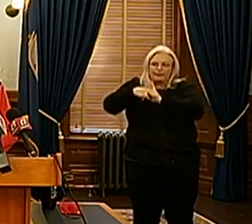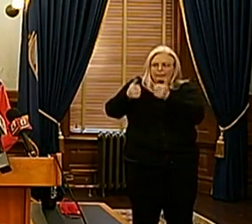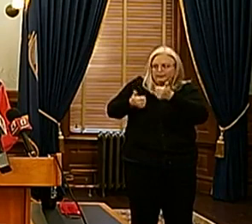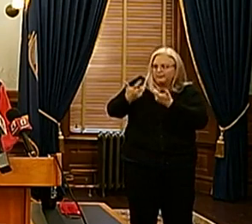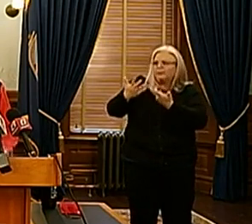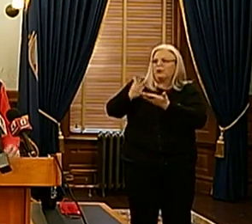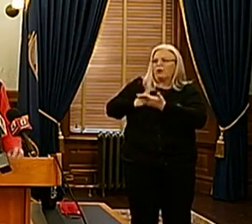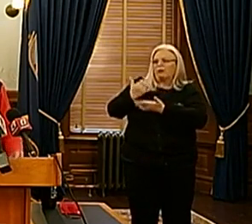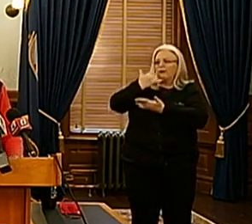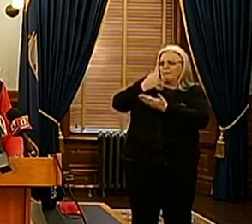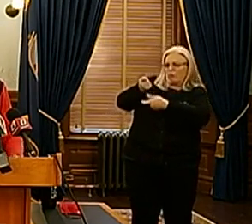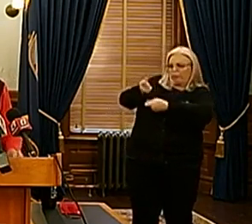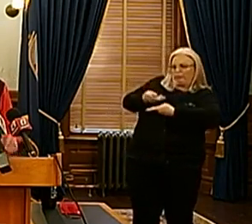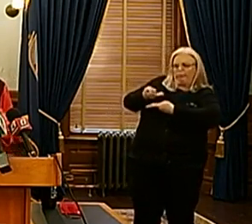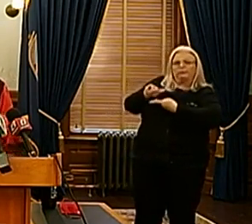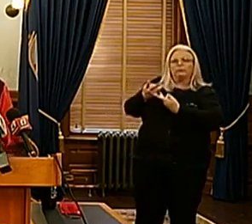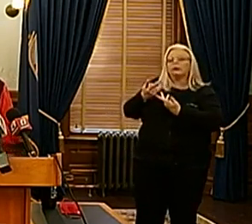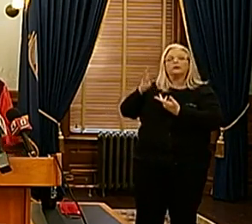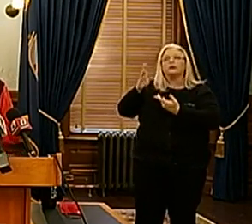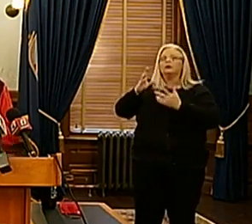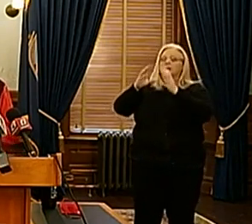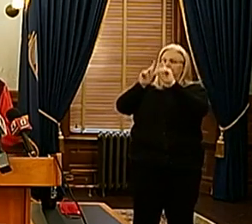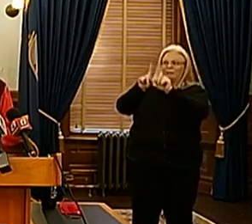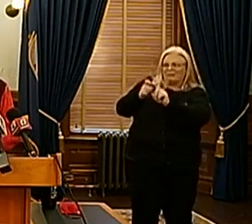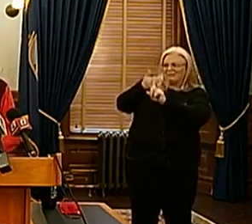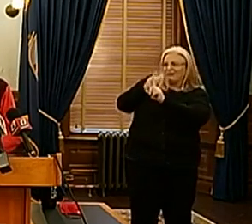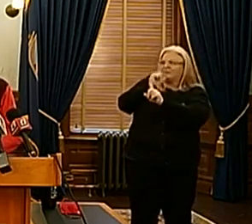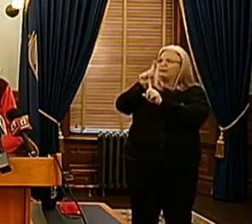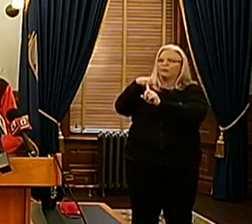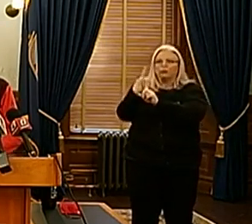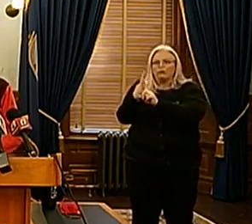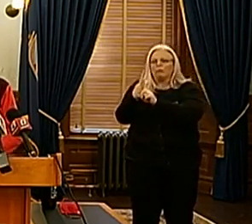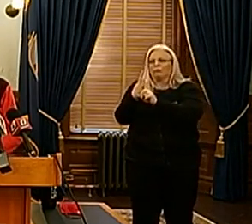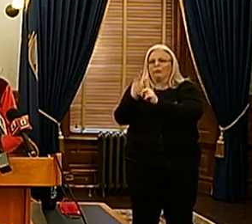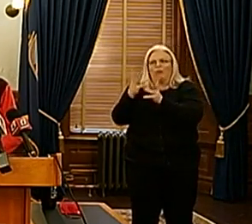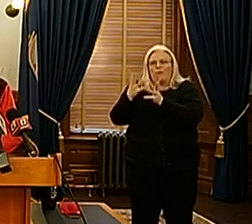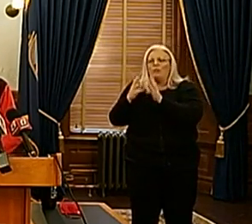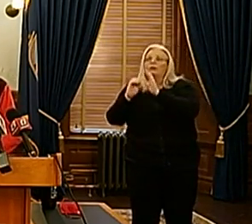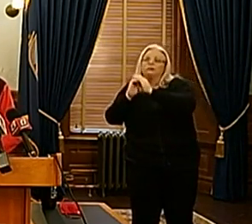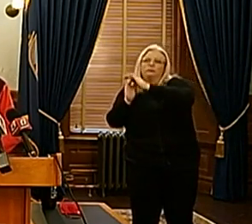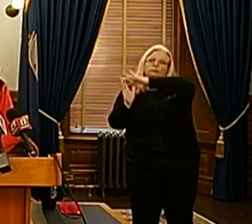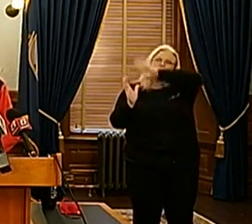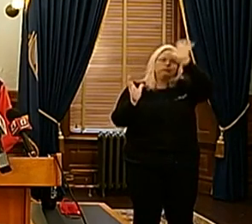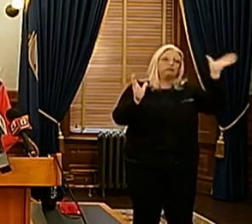iPhones afterward. But there is so much more for our public